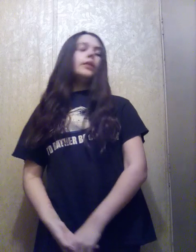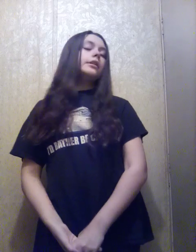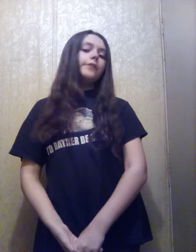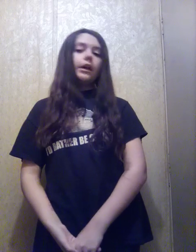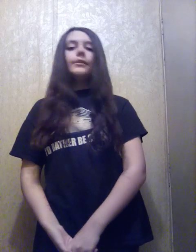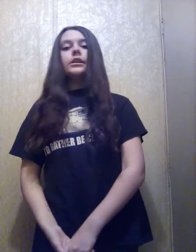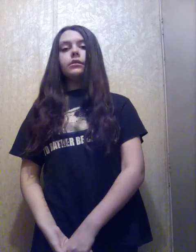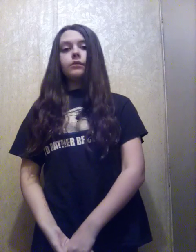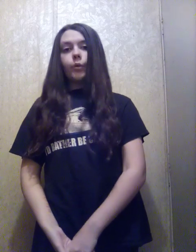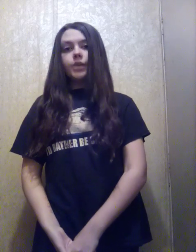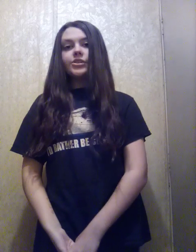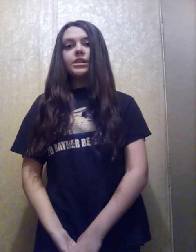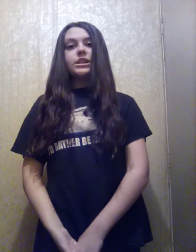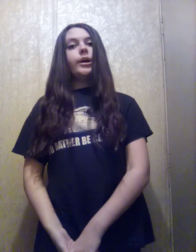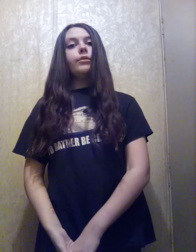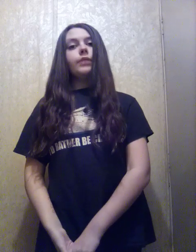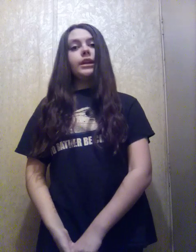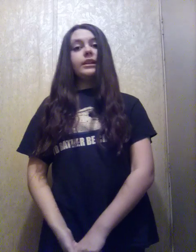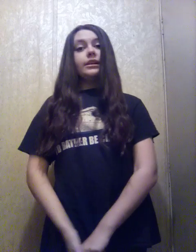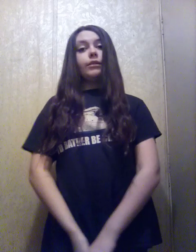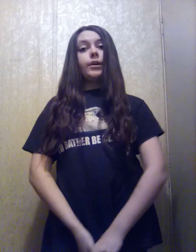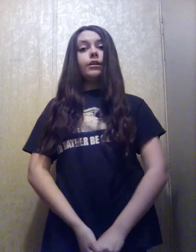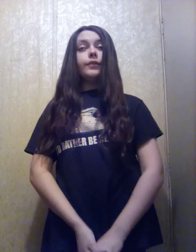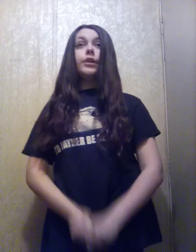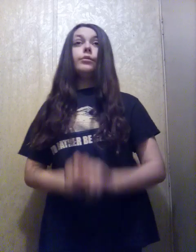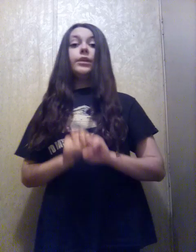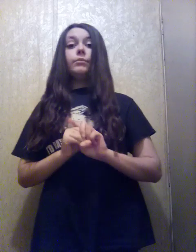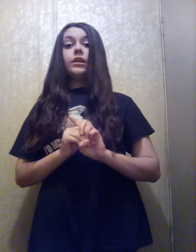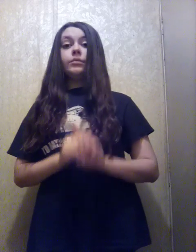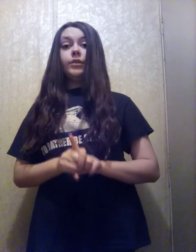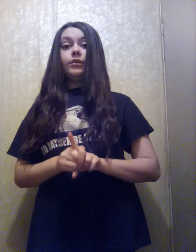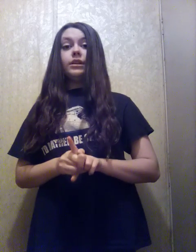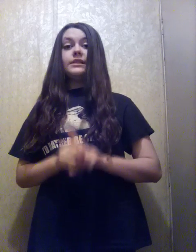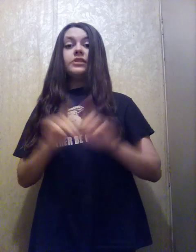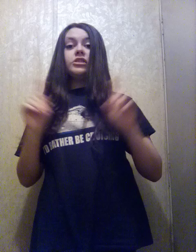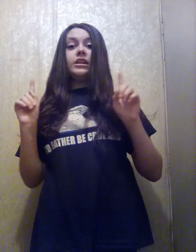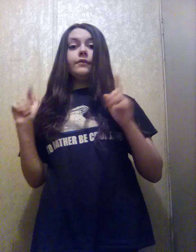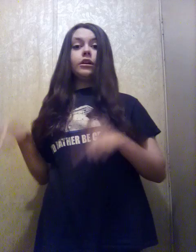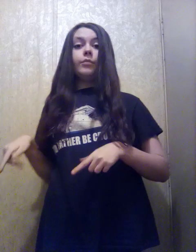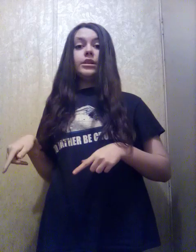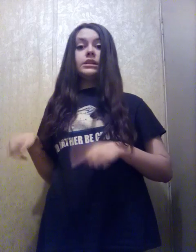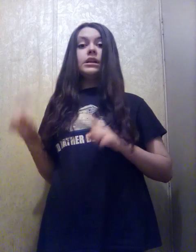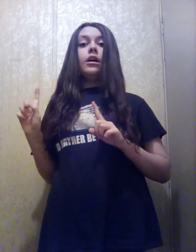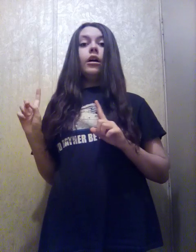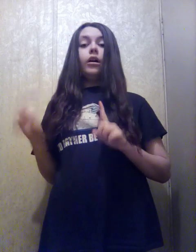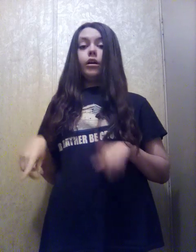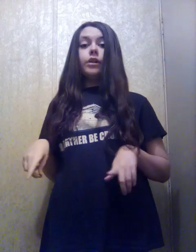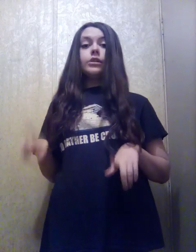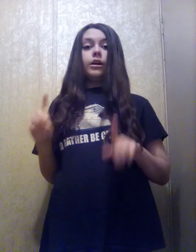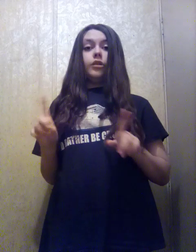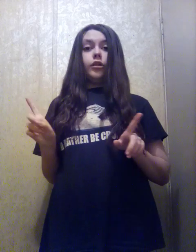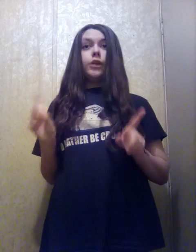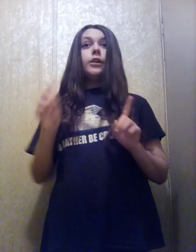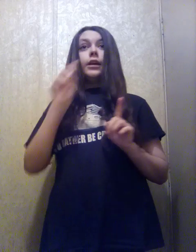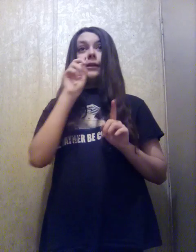Yeah, if y'all have any questions about anything I went over, it'll be in my community section if the comments are not on. If